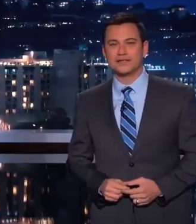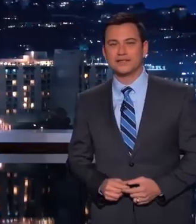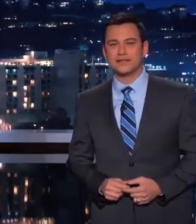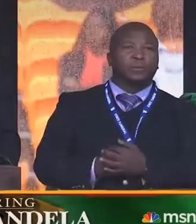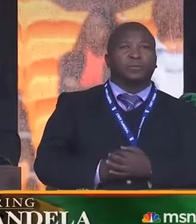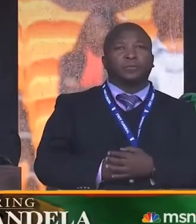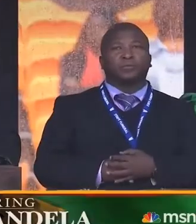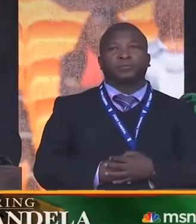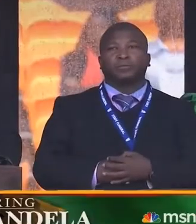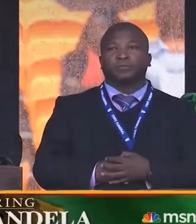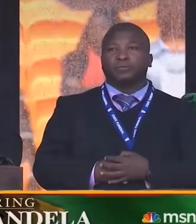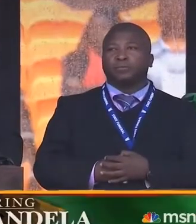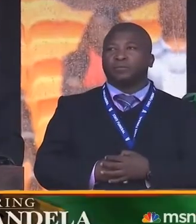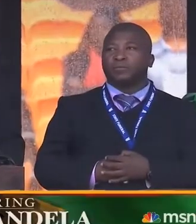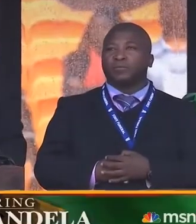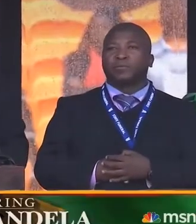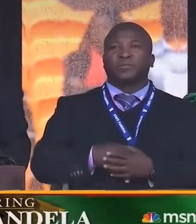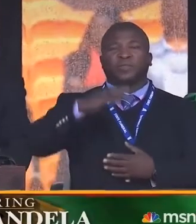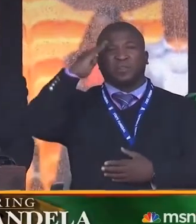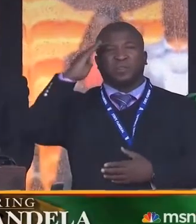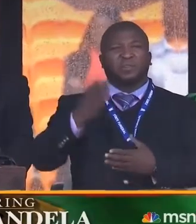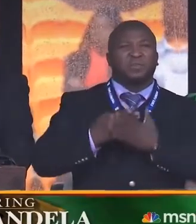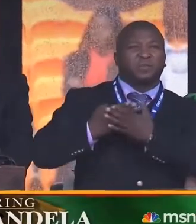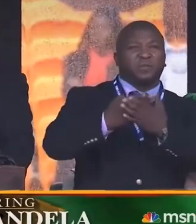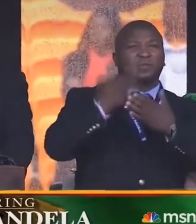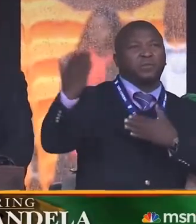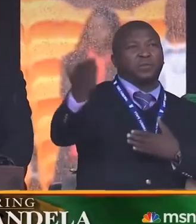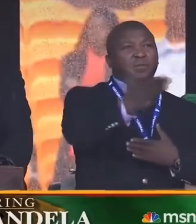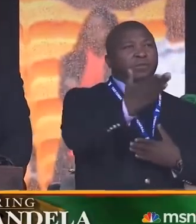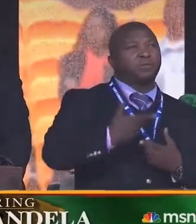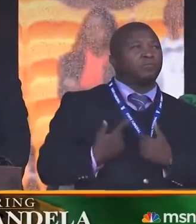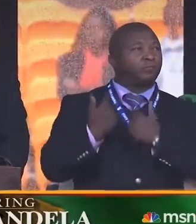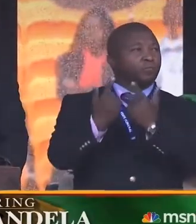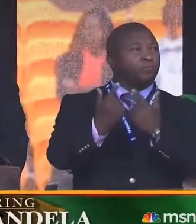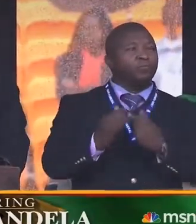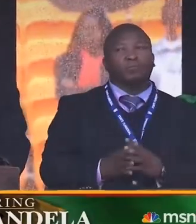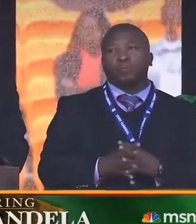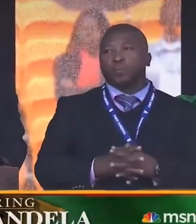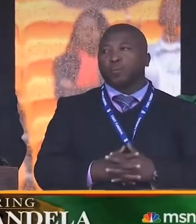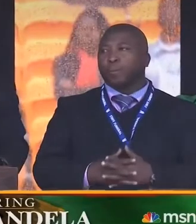We applaud you and thank you for that. Hello. Welcome so far.